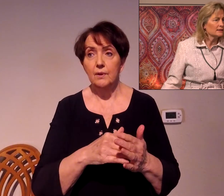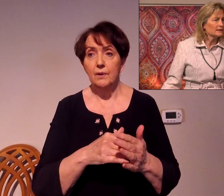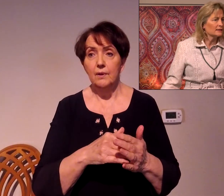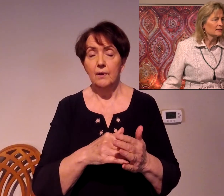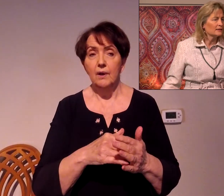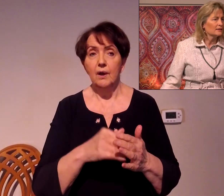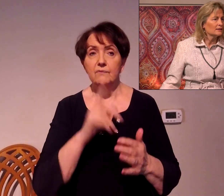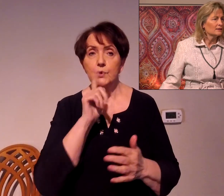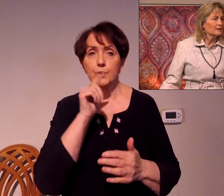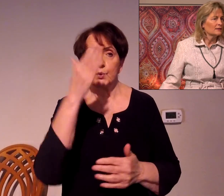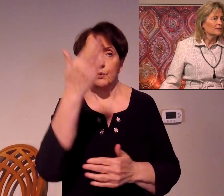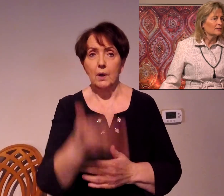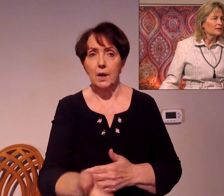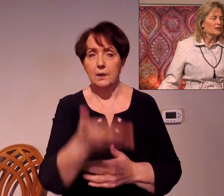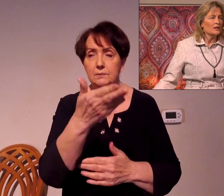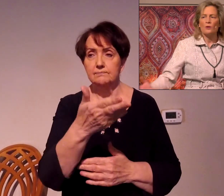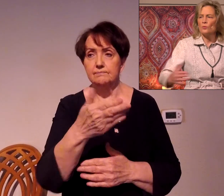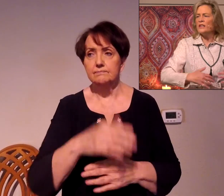being.